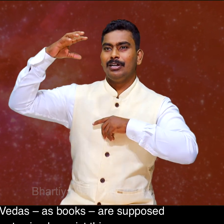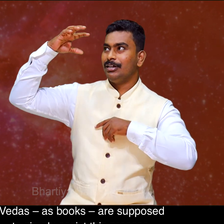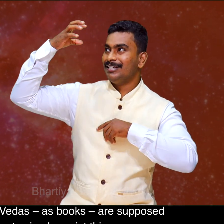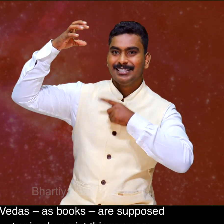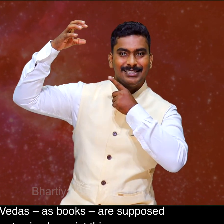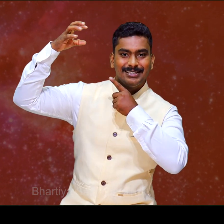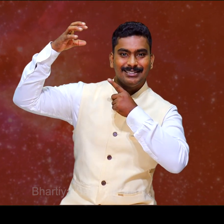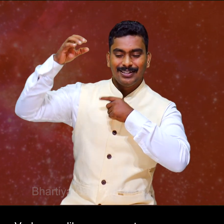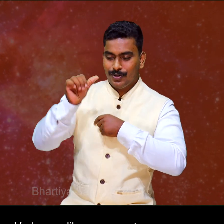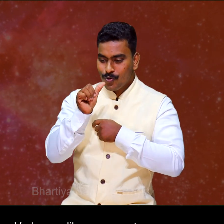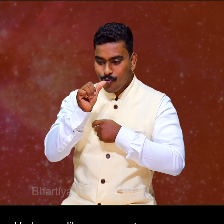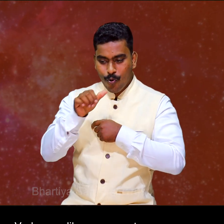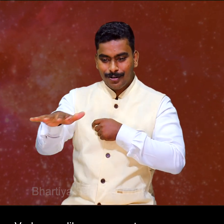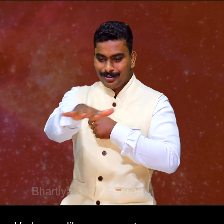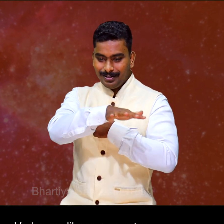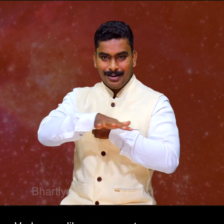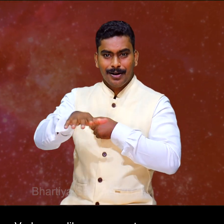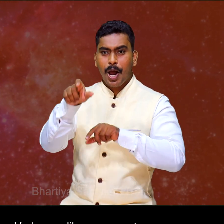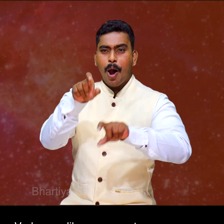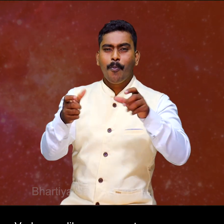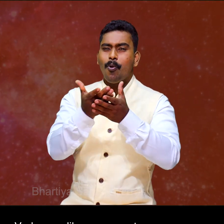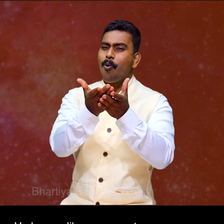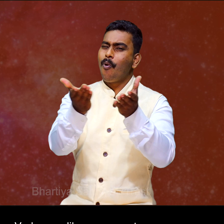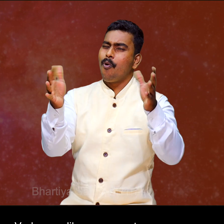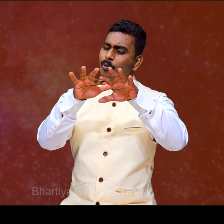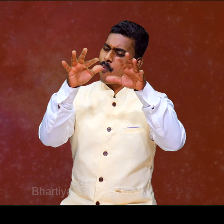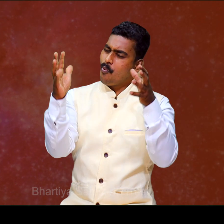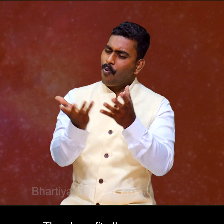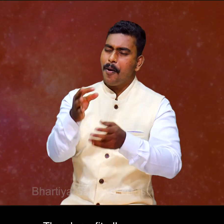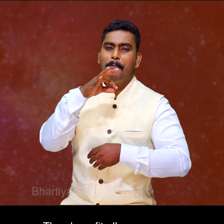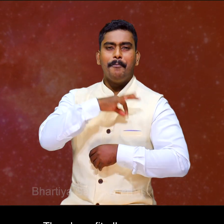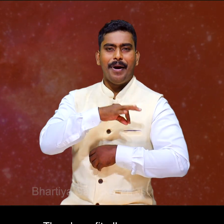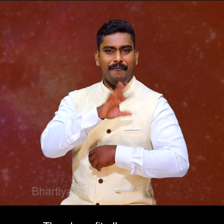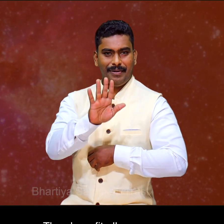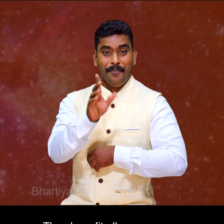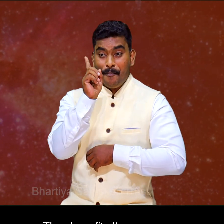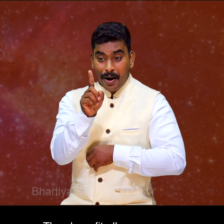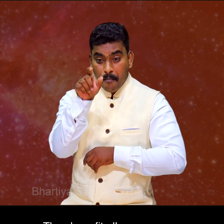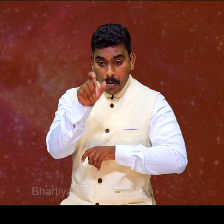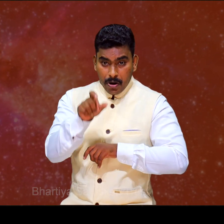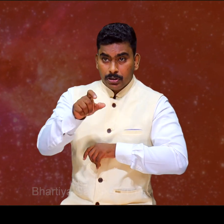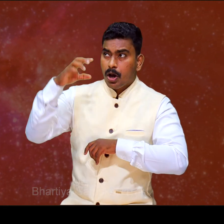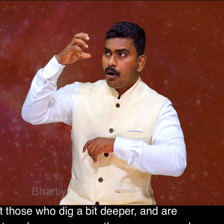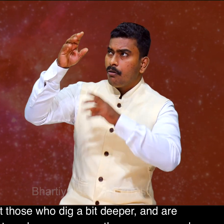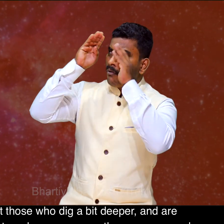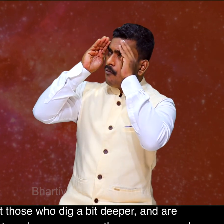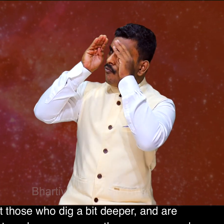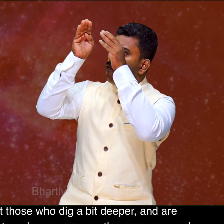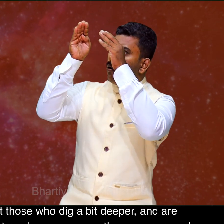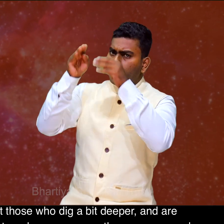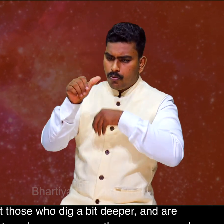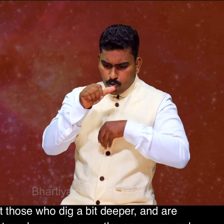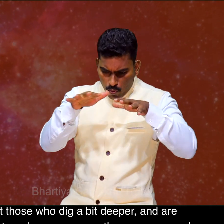process. Vedas are like sun or water. They benefit all, but